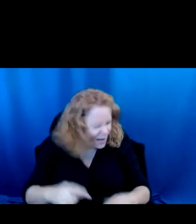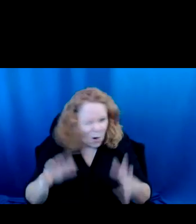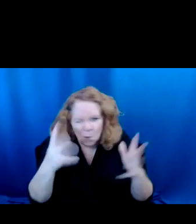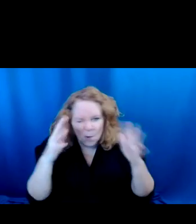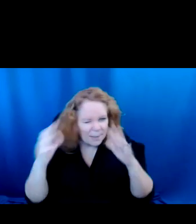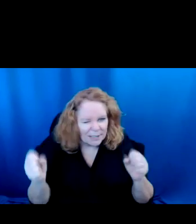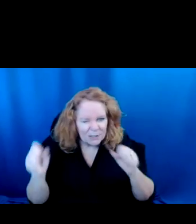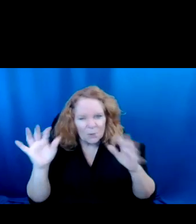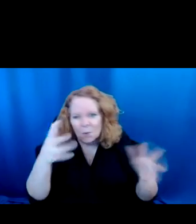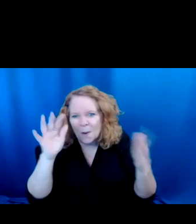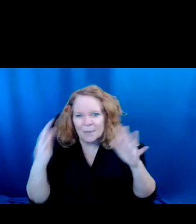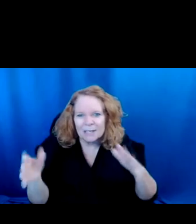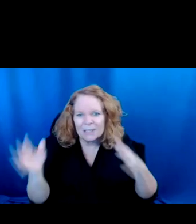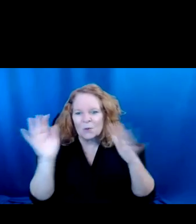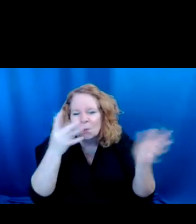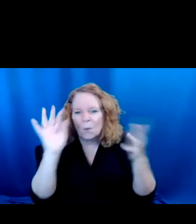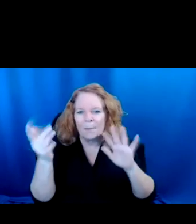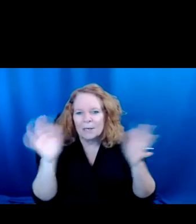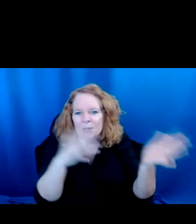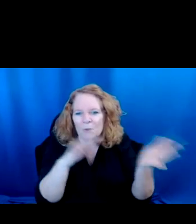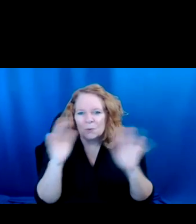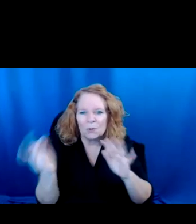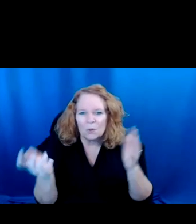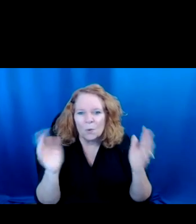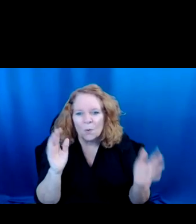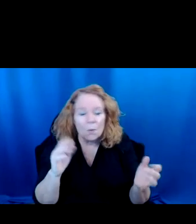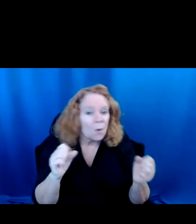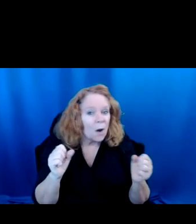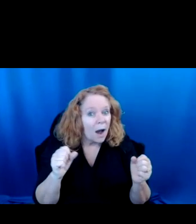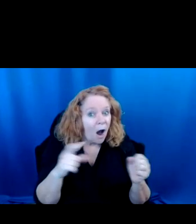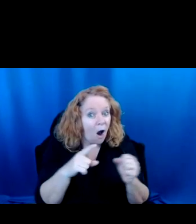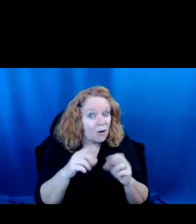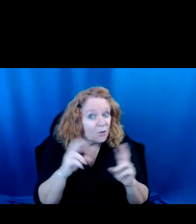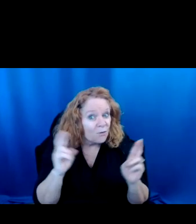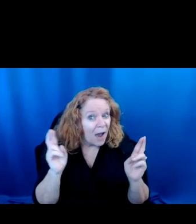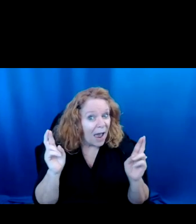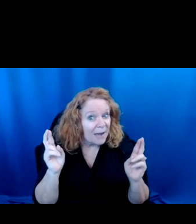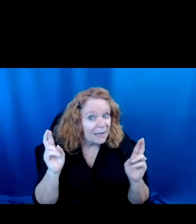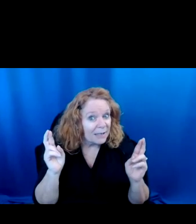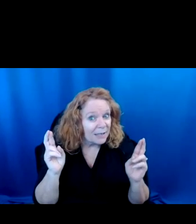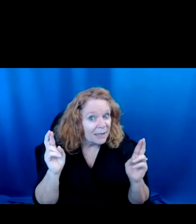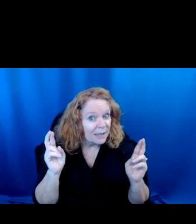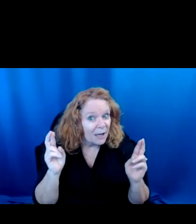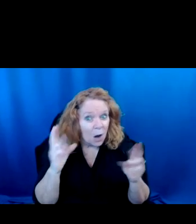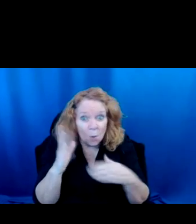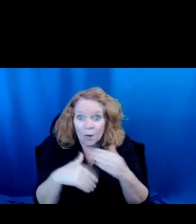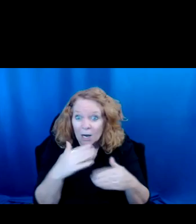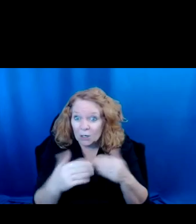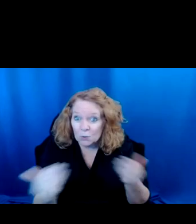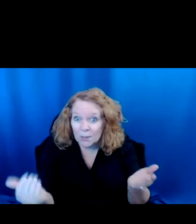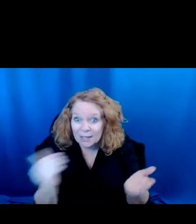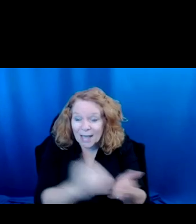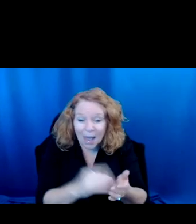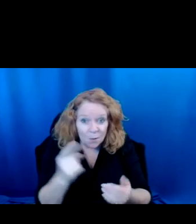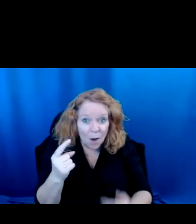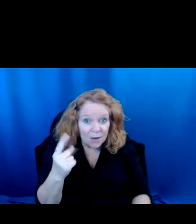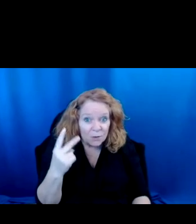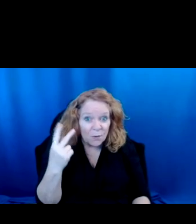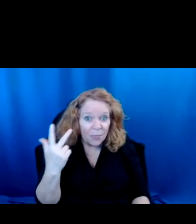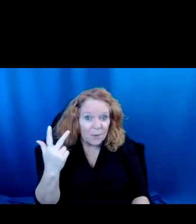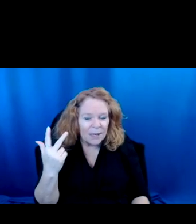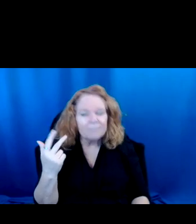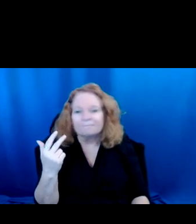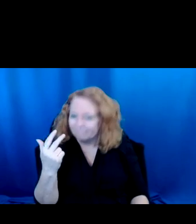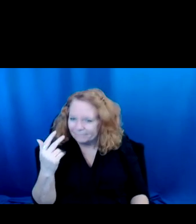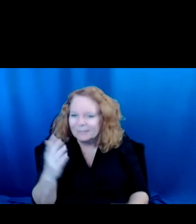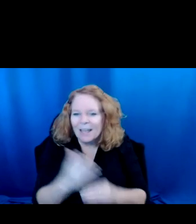Whoopity-doo, whoopity-doo, whoopity-doo, doo-doo. Are you ready? We're going to go again. One, two, three.